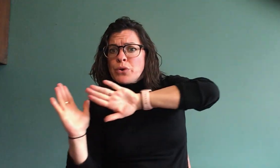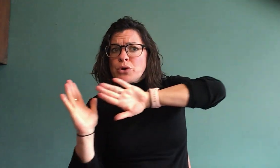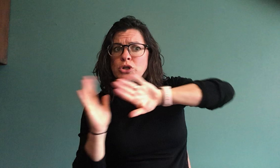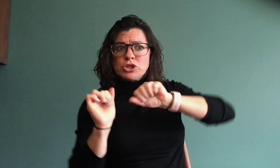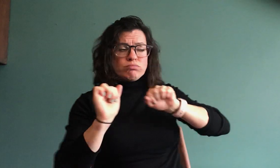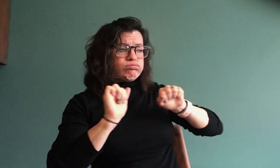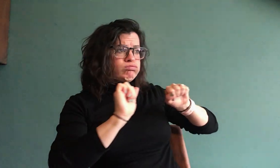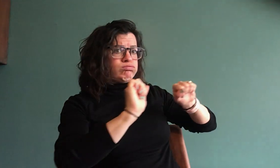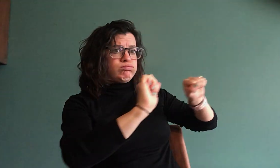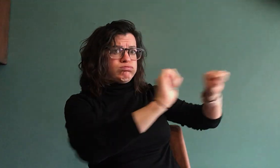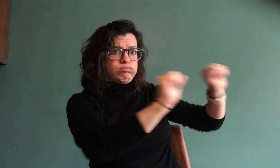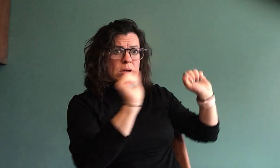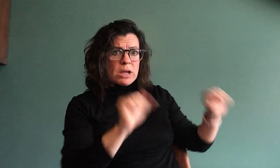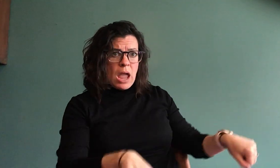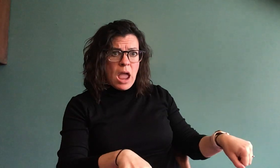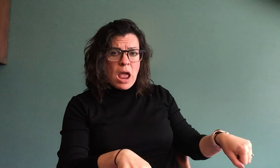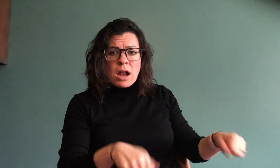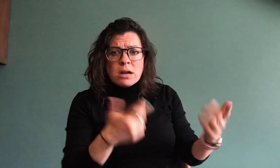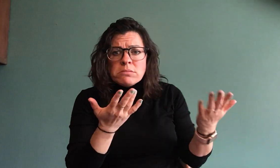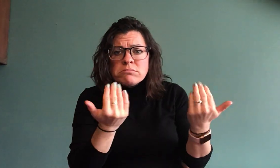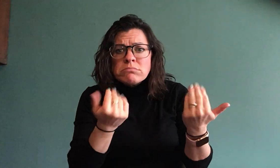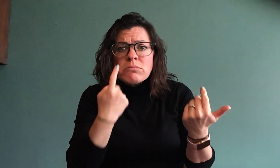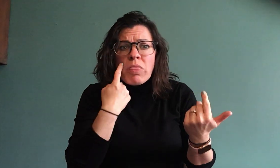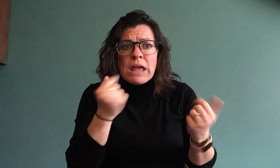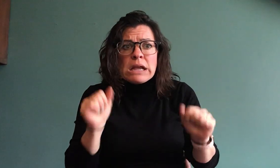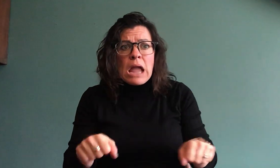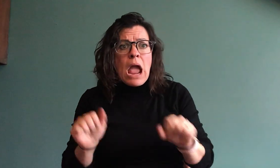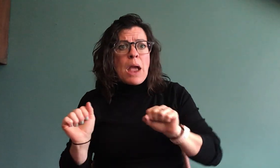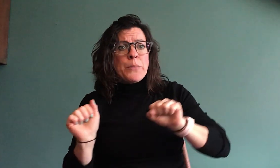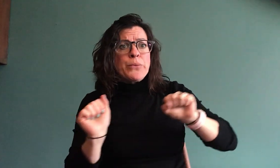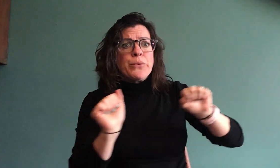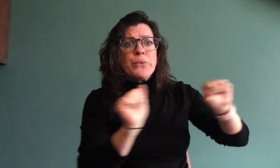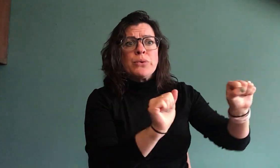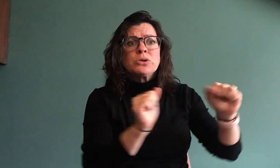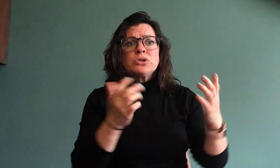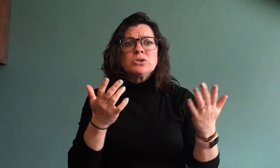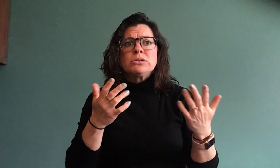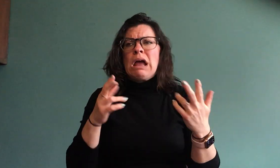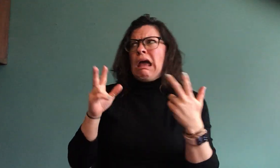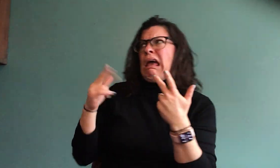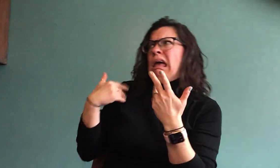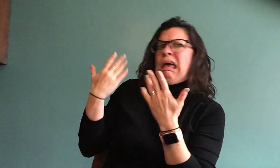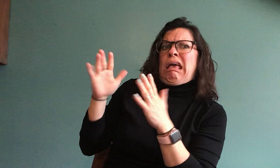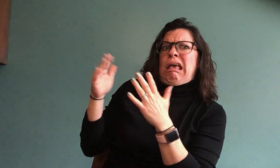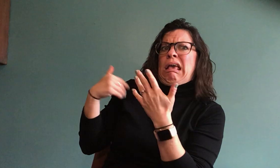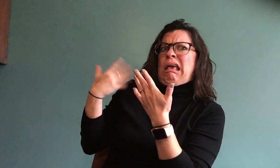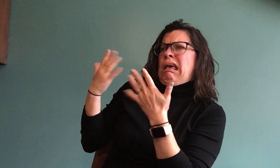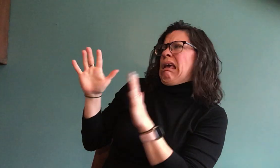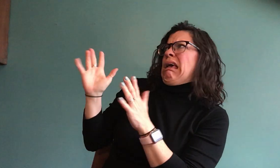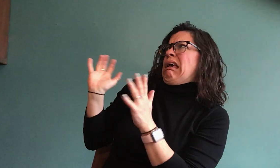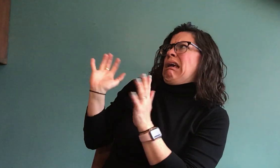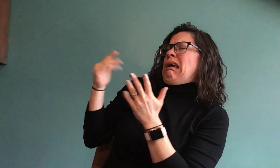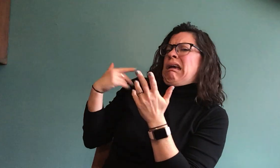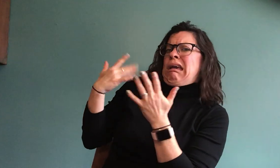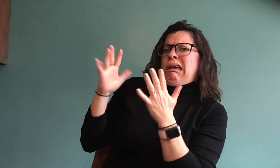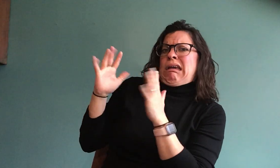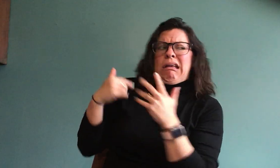because when they're on the scaffold, you can't like move it. Right? When they're on the scaffold, you can't move it. Who said